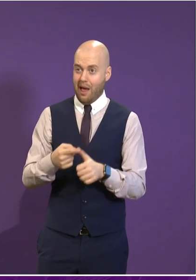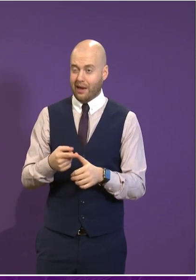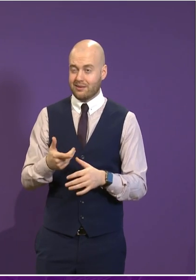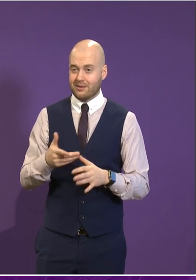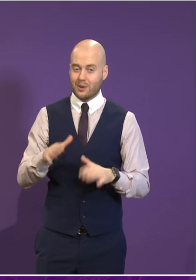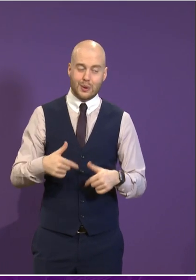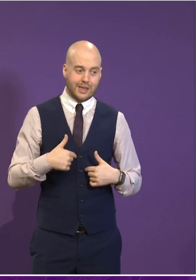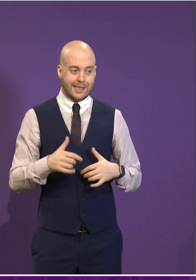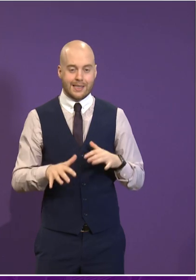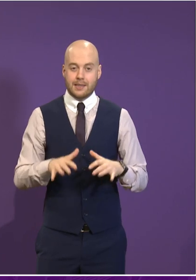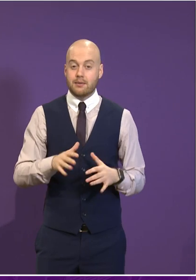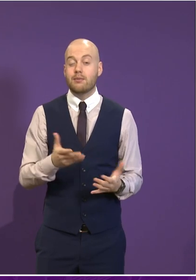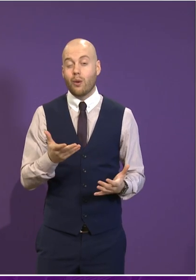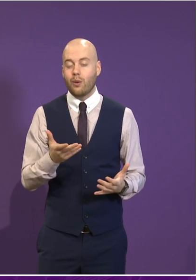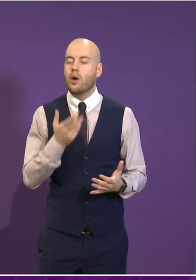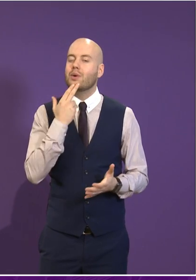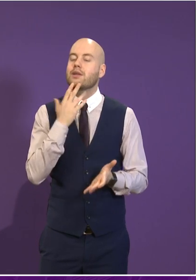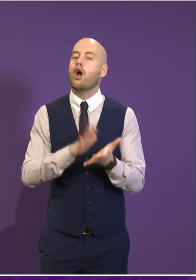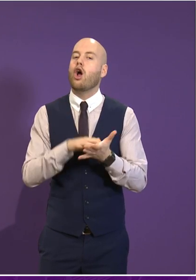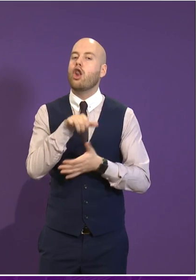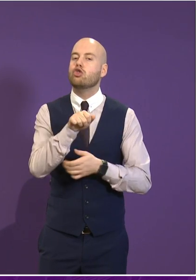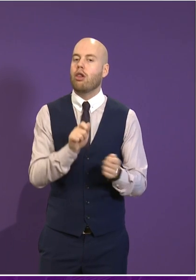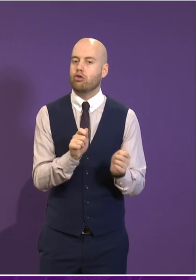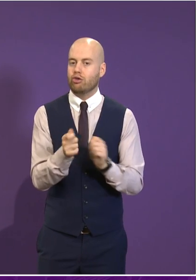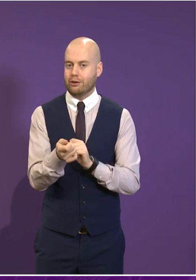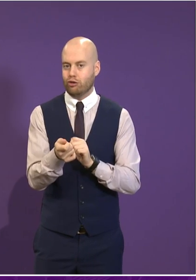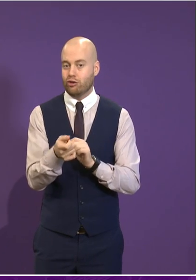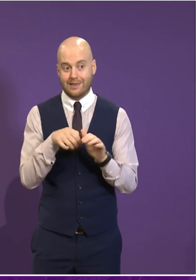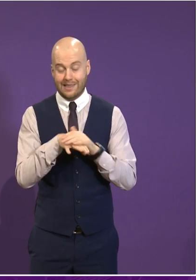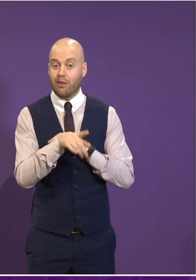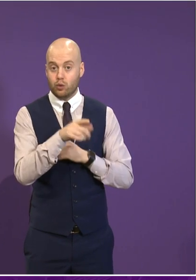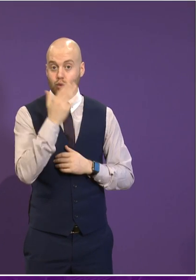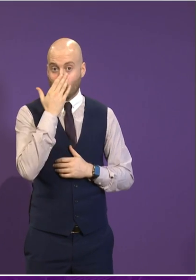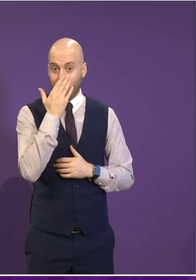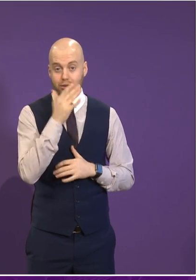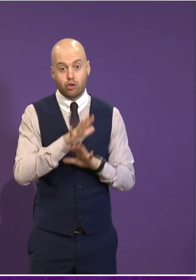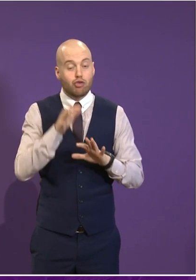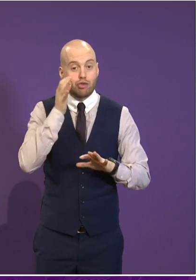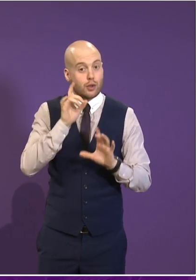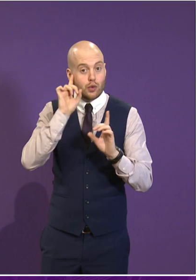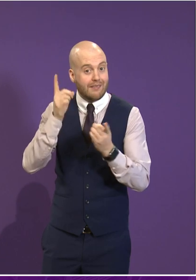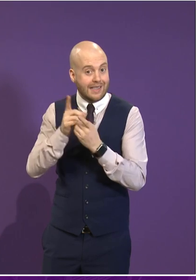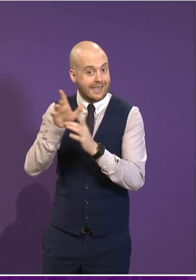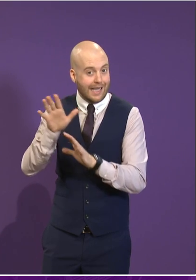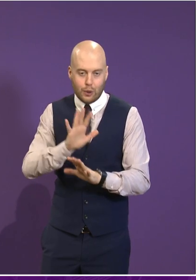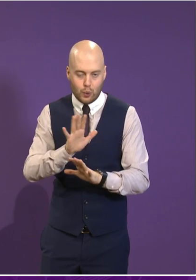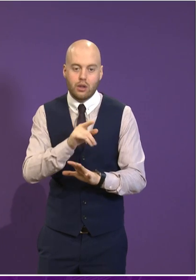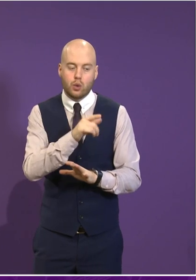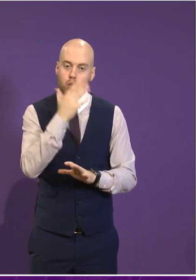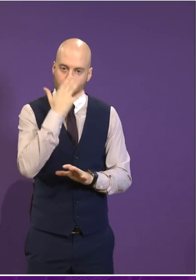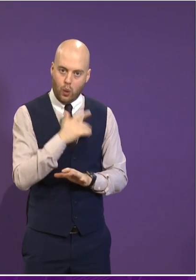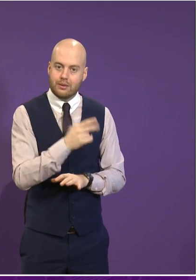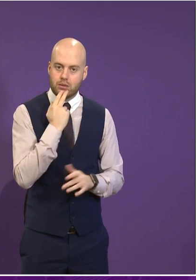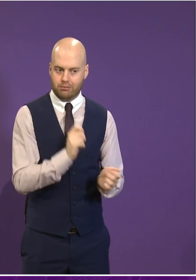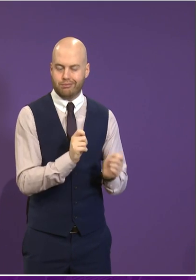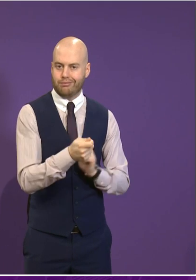apply. So there's a cultural change that we need to do within our schools, not just within the universities, but within the schools, within careers advice,